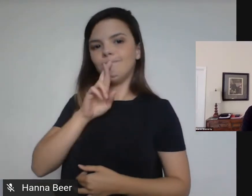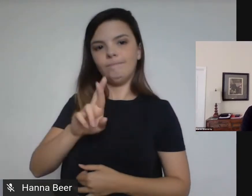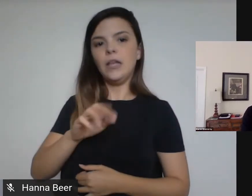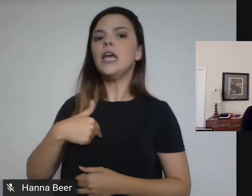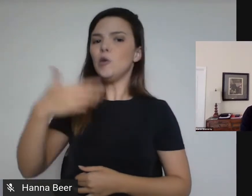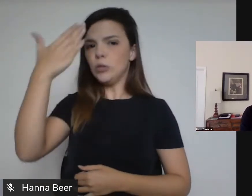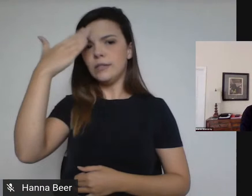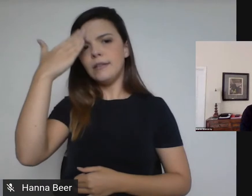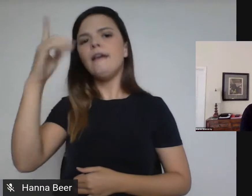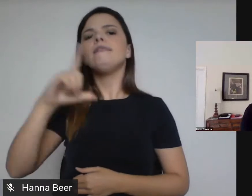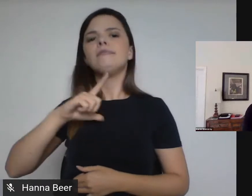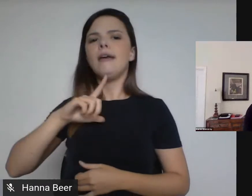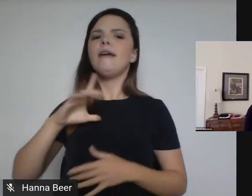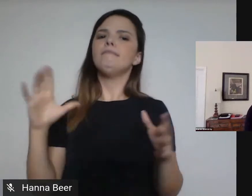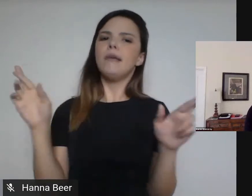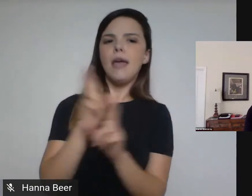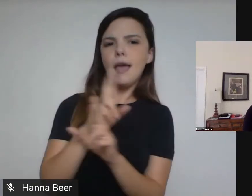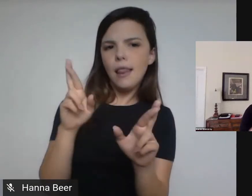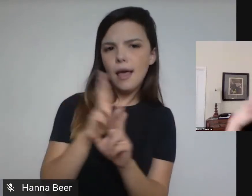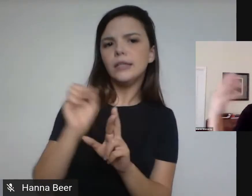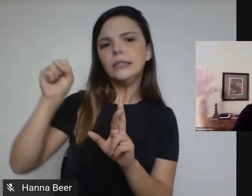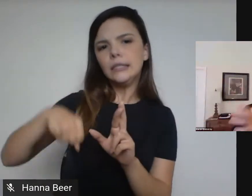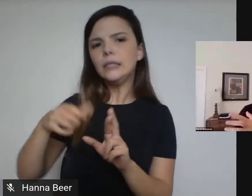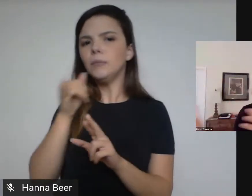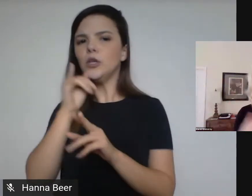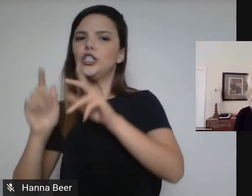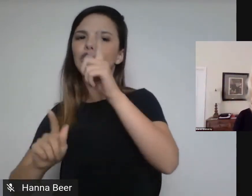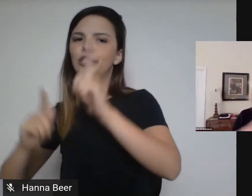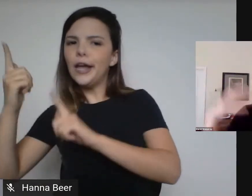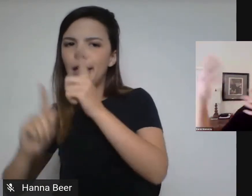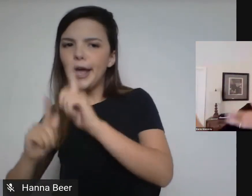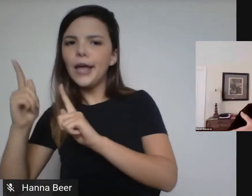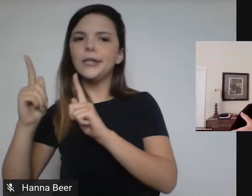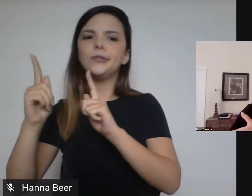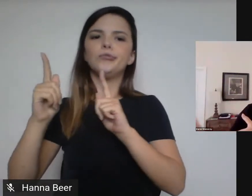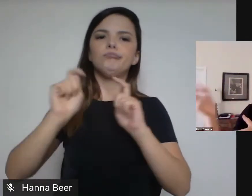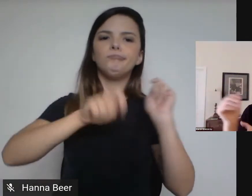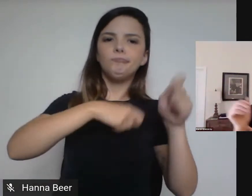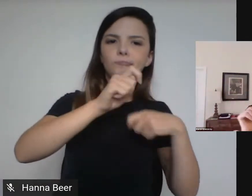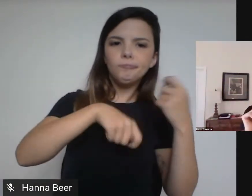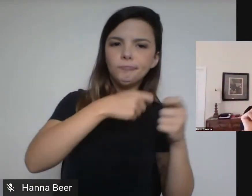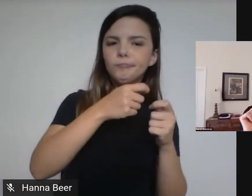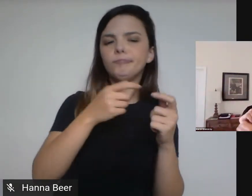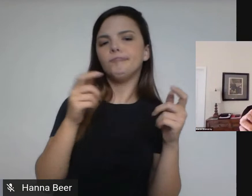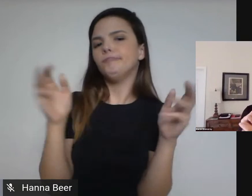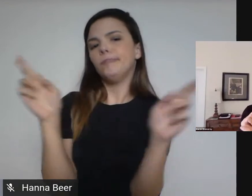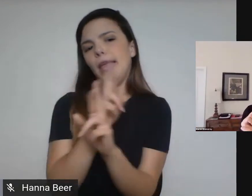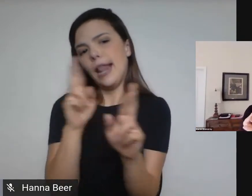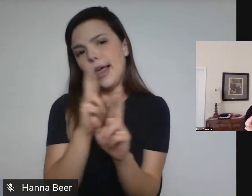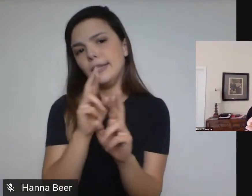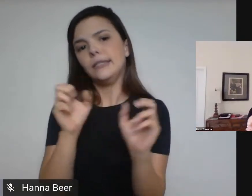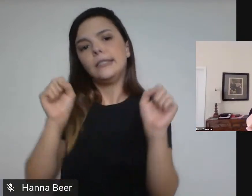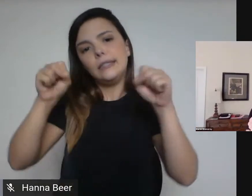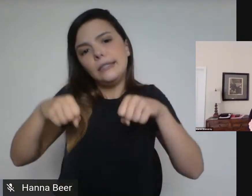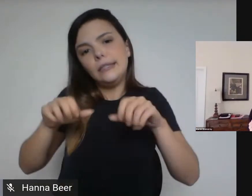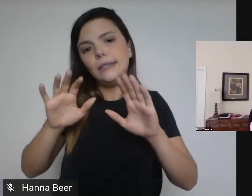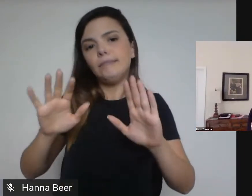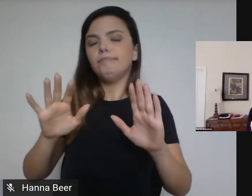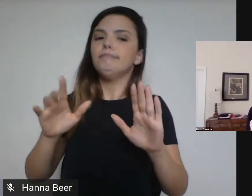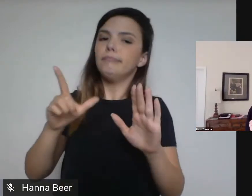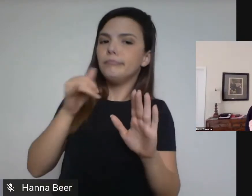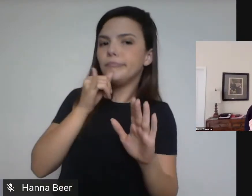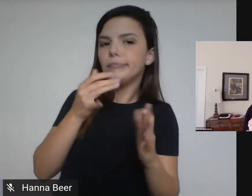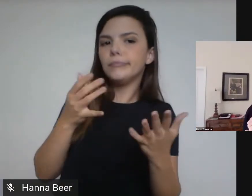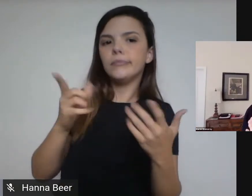links between sort of gestures, and things that eventually become signs. We know that there